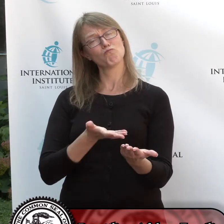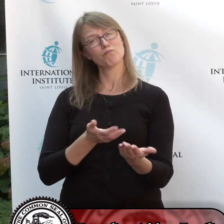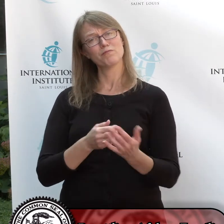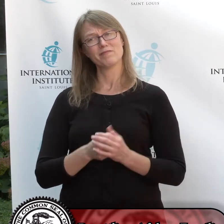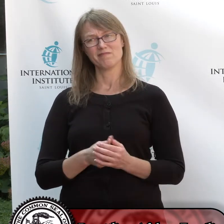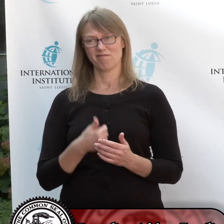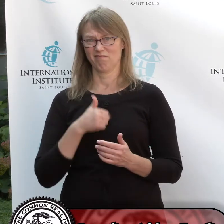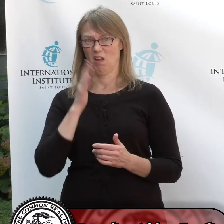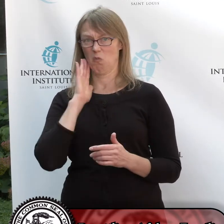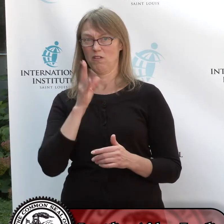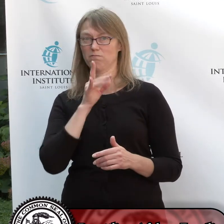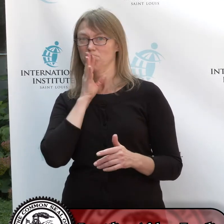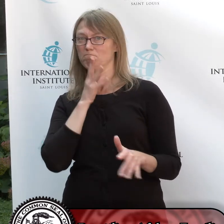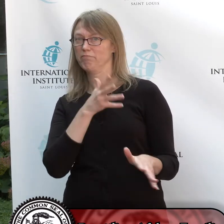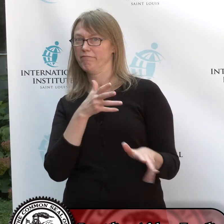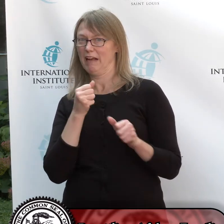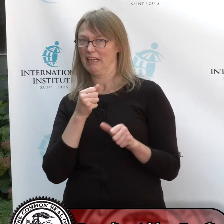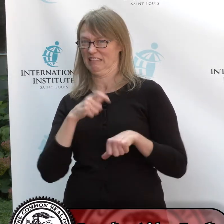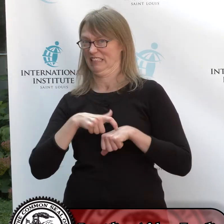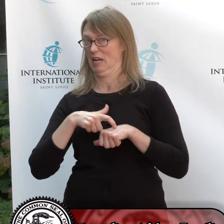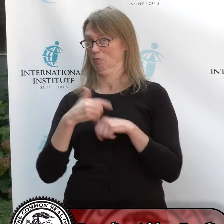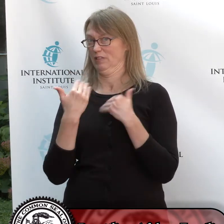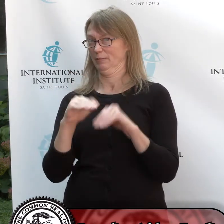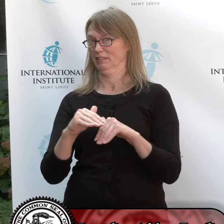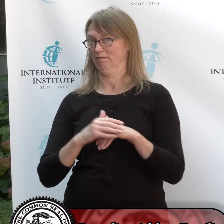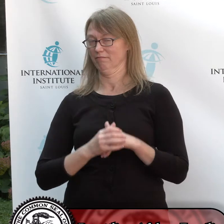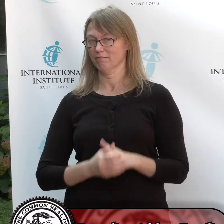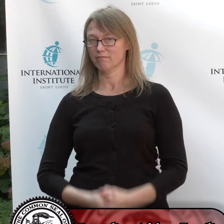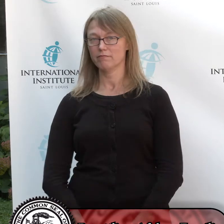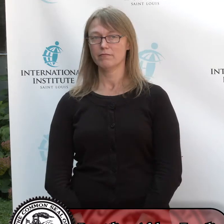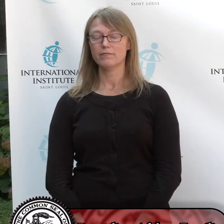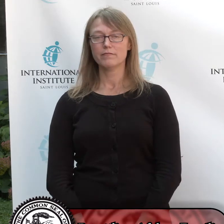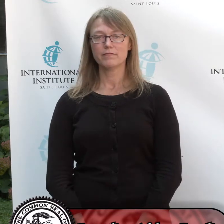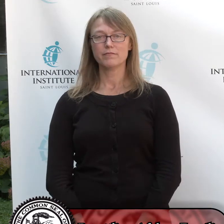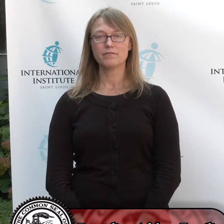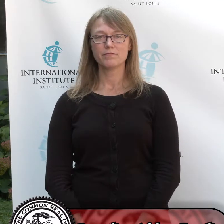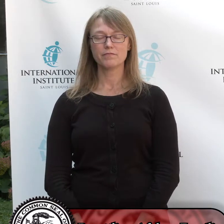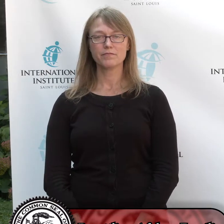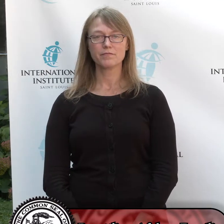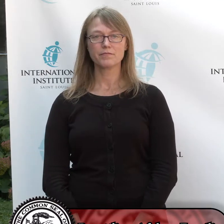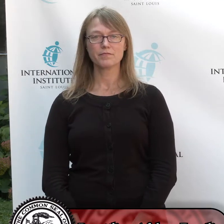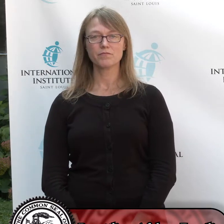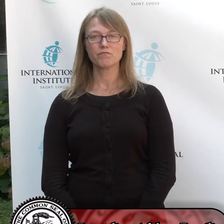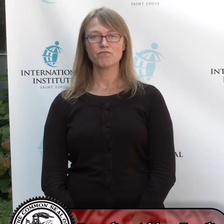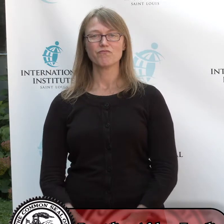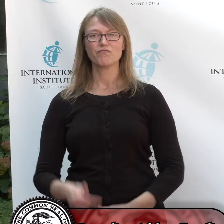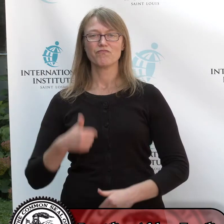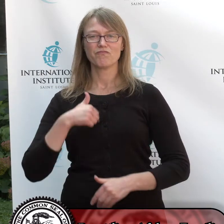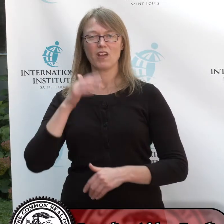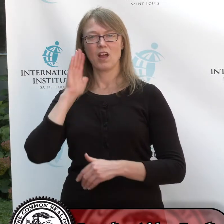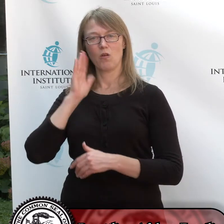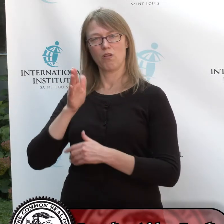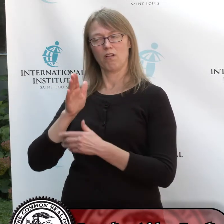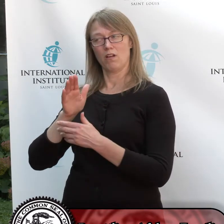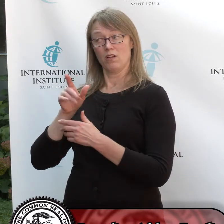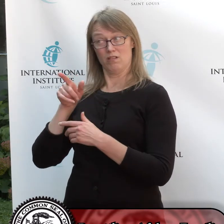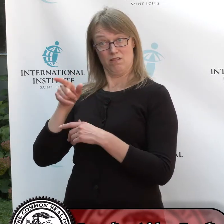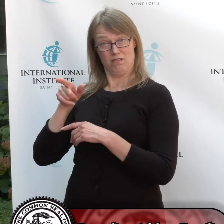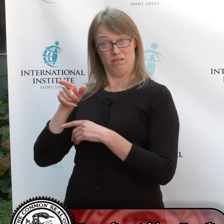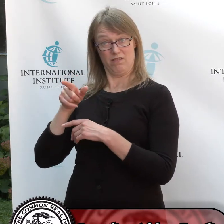very fast on it. I will also say that in the English translation of that.